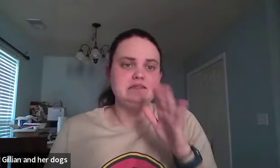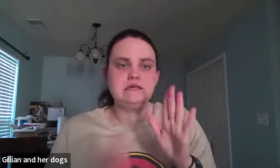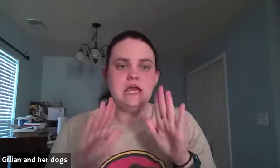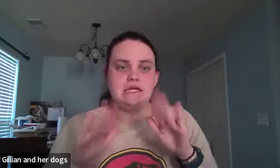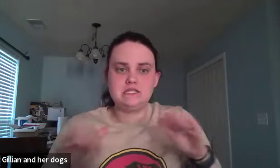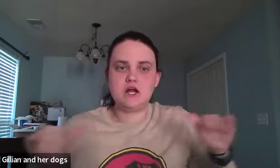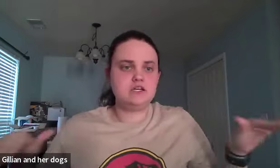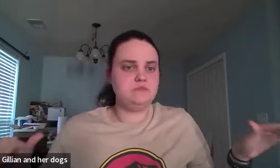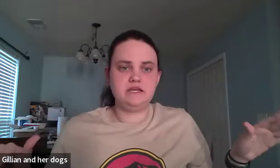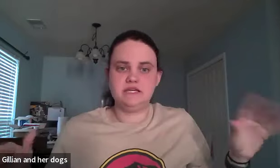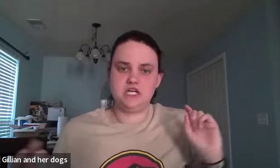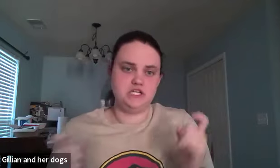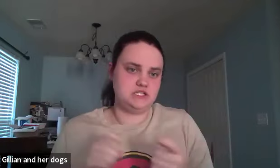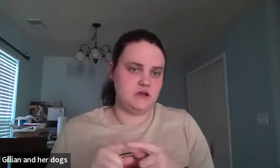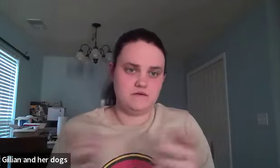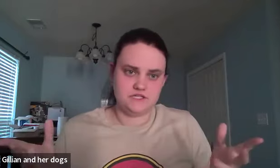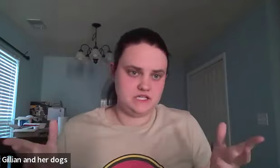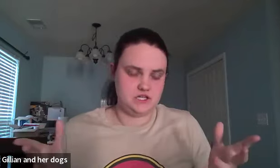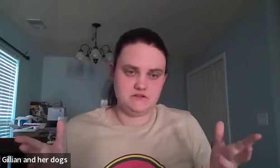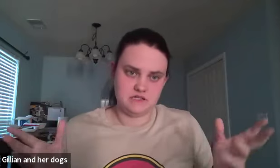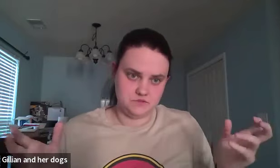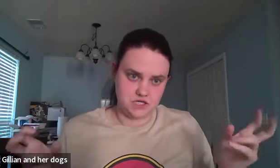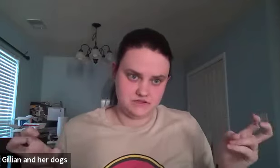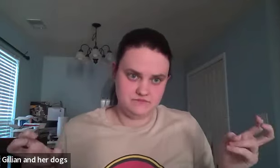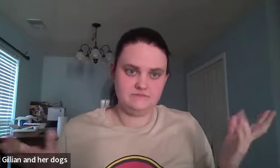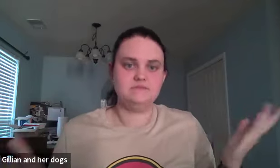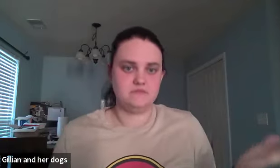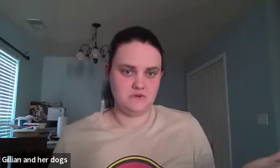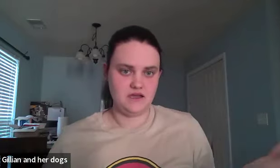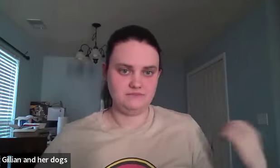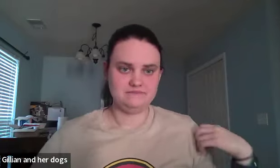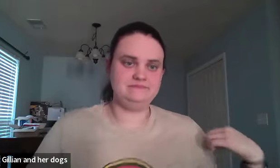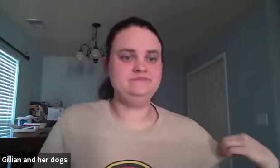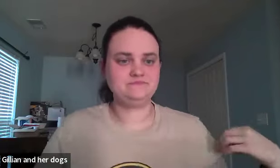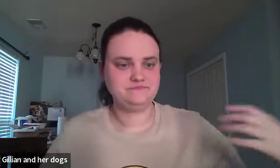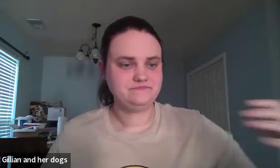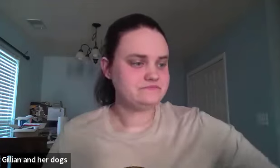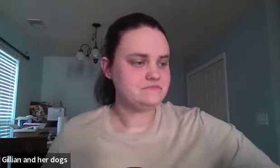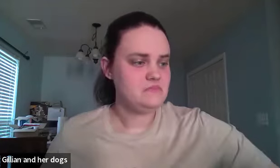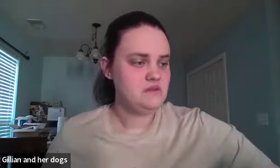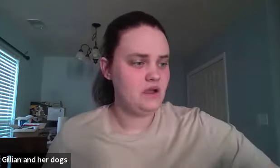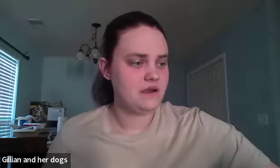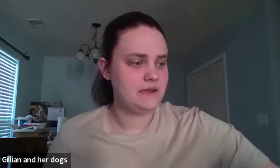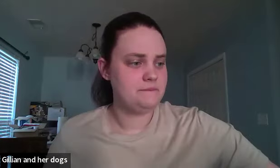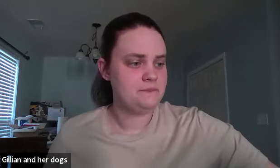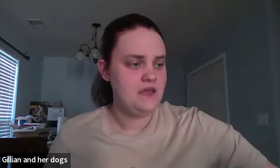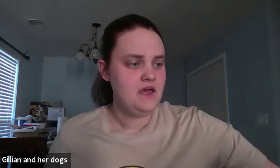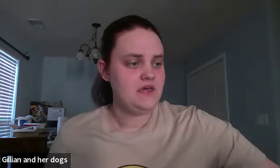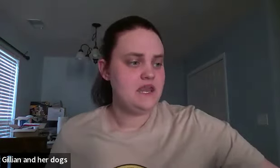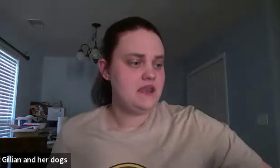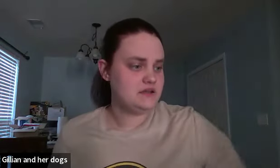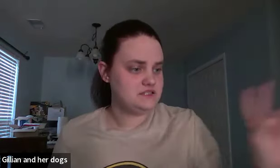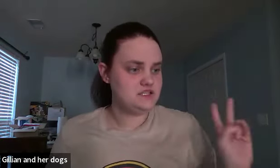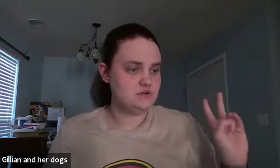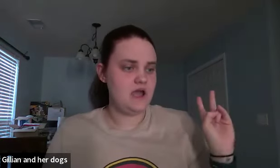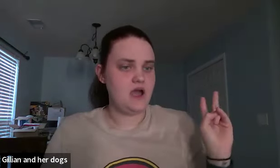kids, it's not going to be like it changes the conversation and the subject. Okay. All right. The next two we